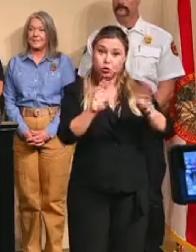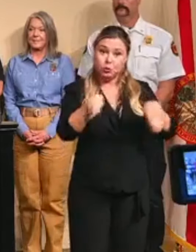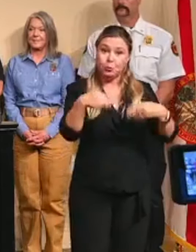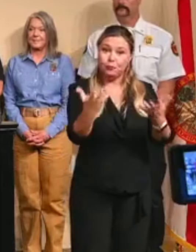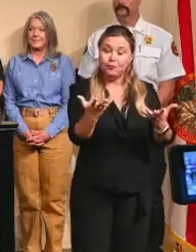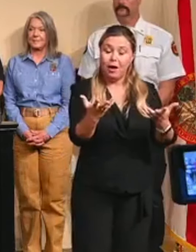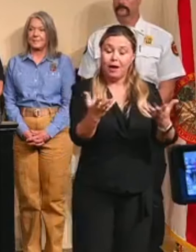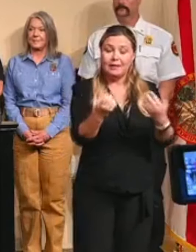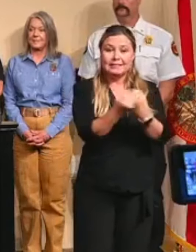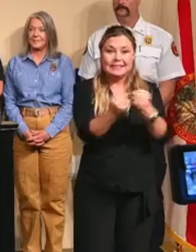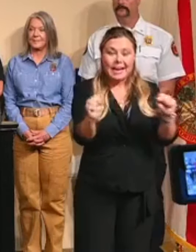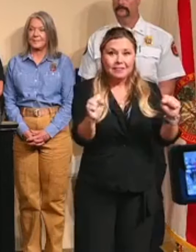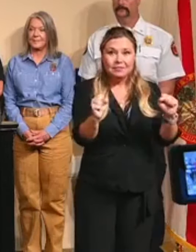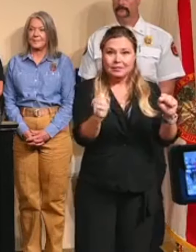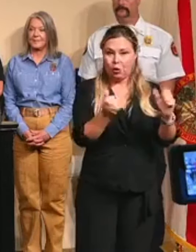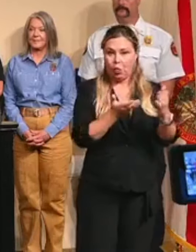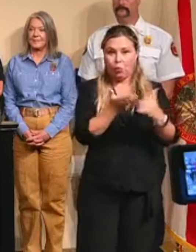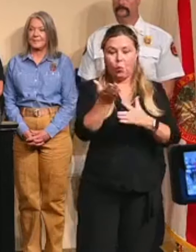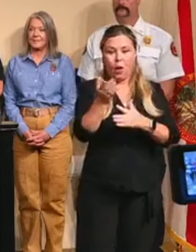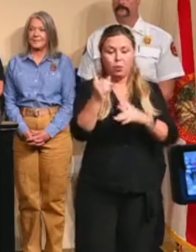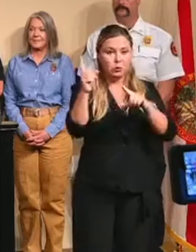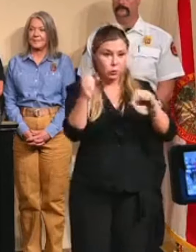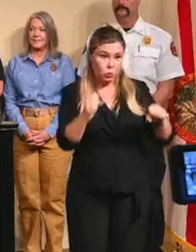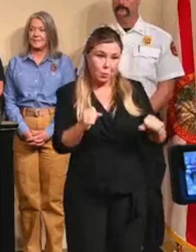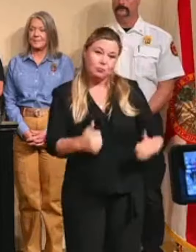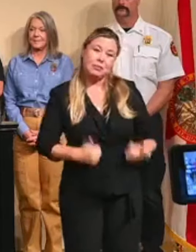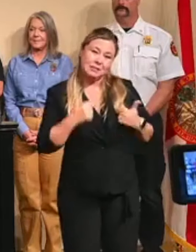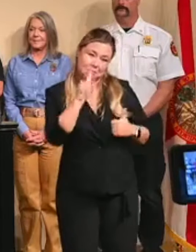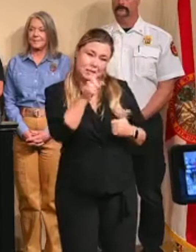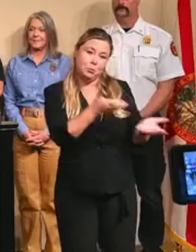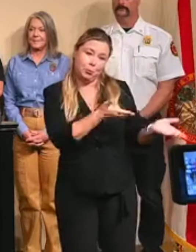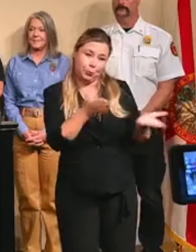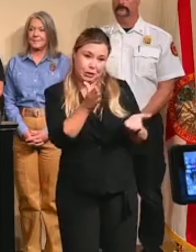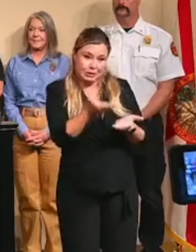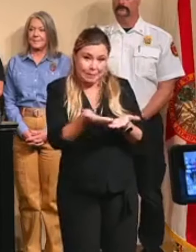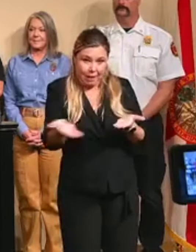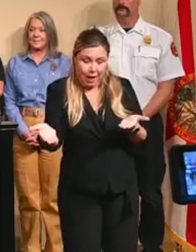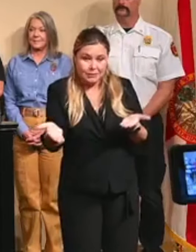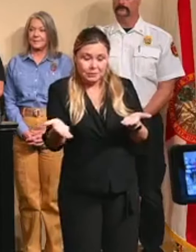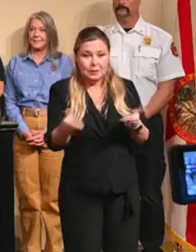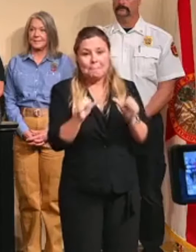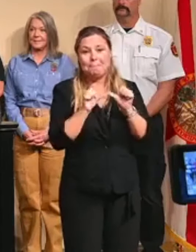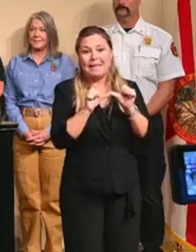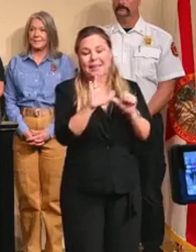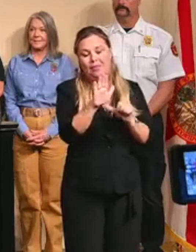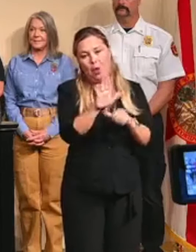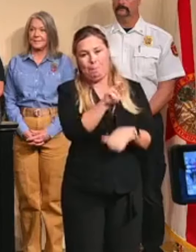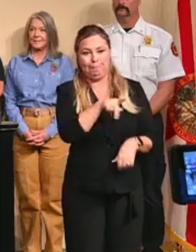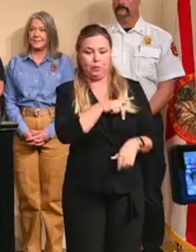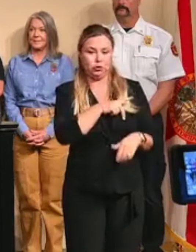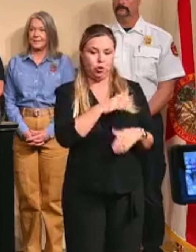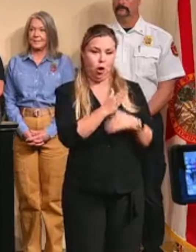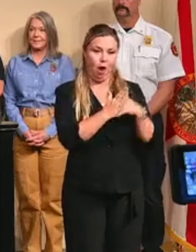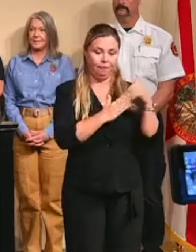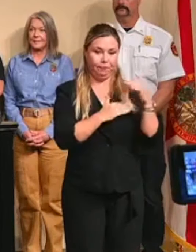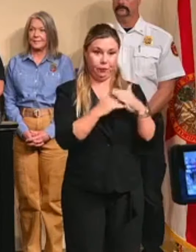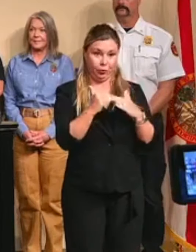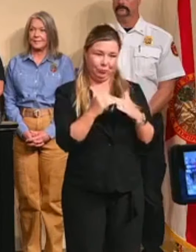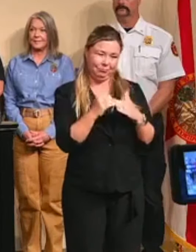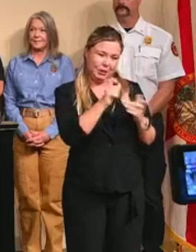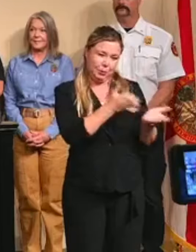a safety throughout the storm, residents must bring supplies and maintain for their personal comfort. For more